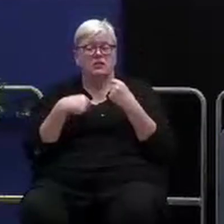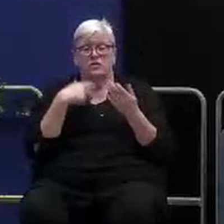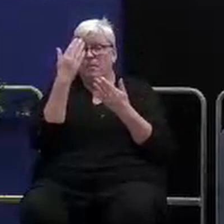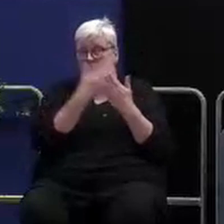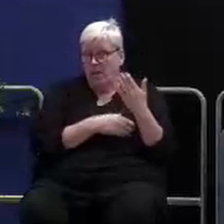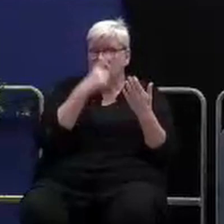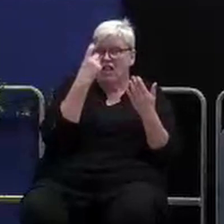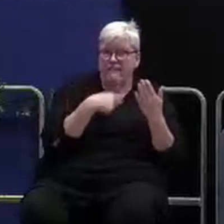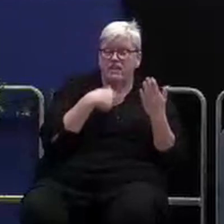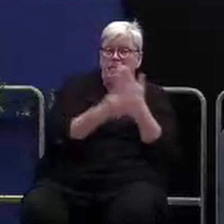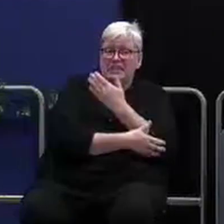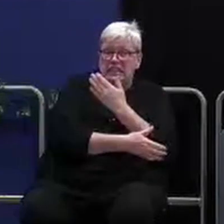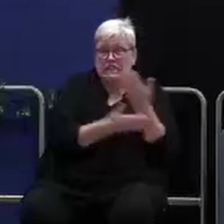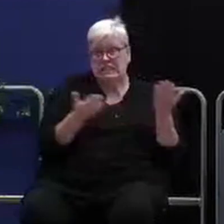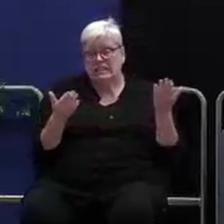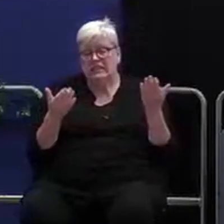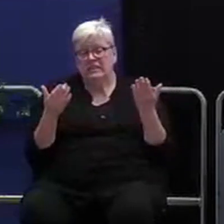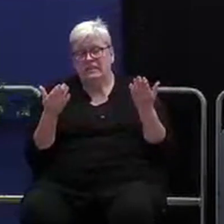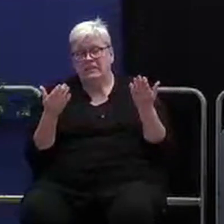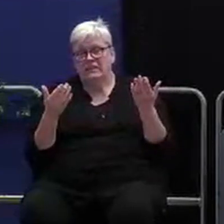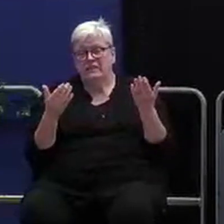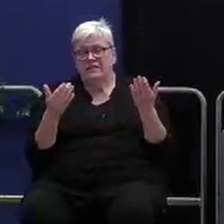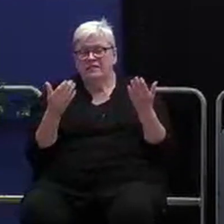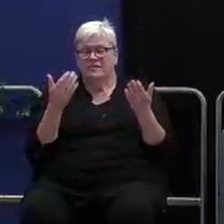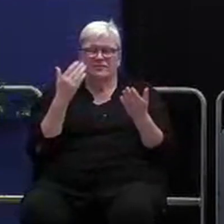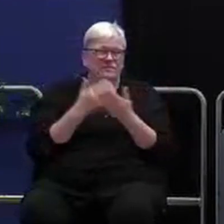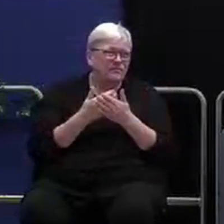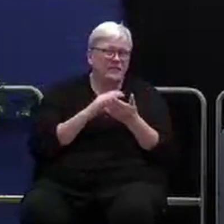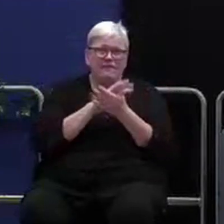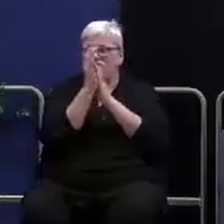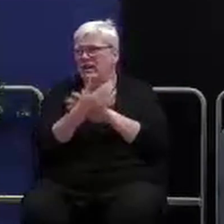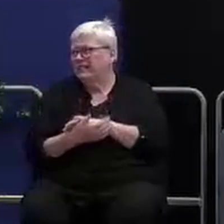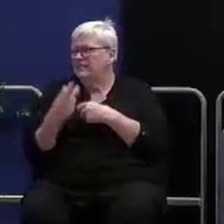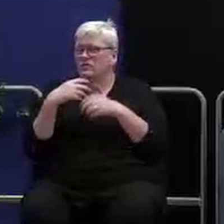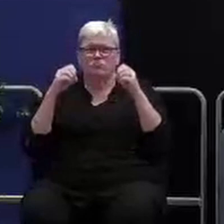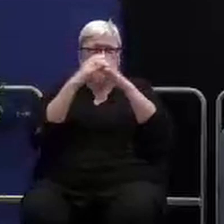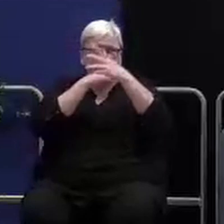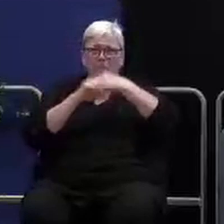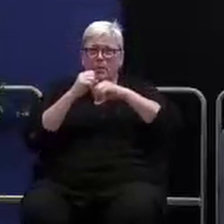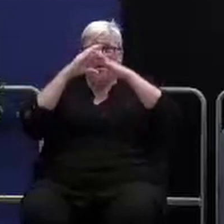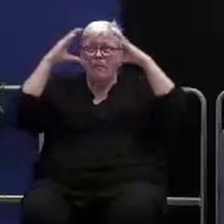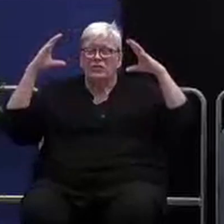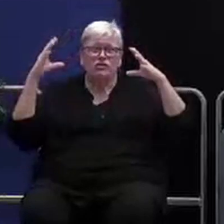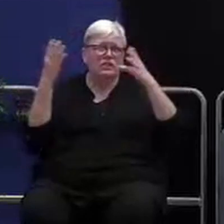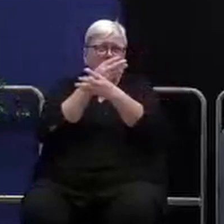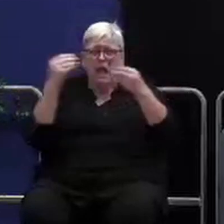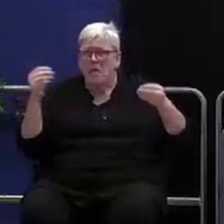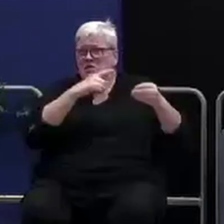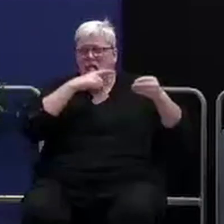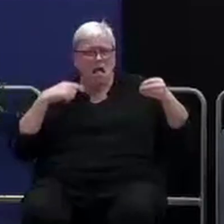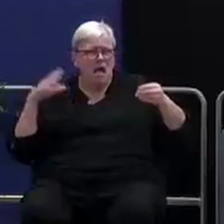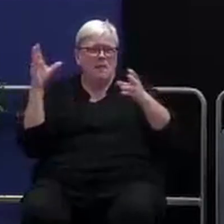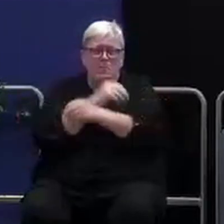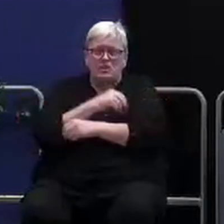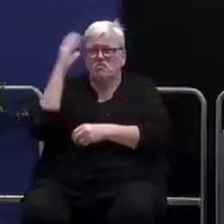11 biscuits. These are not shoring fragments. They do not form a picture. There are gaps, lies, misrememberings.